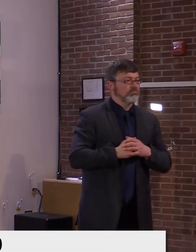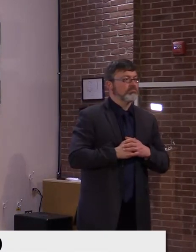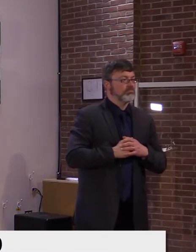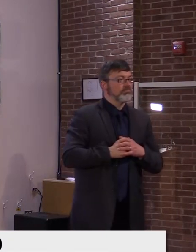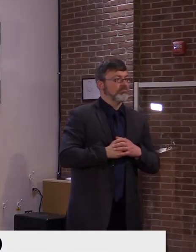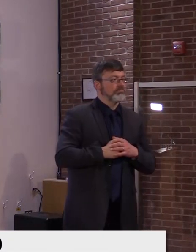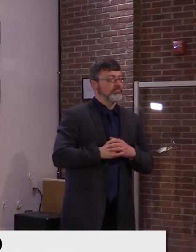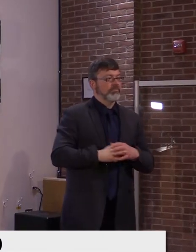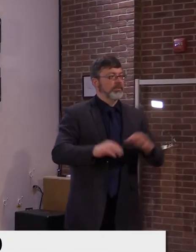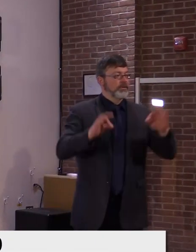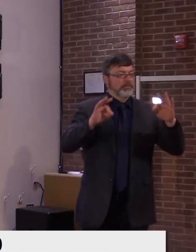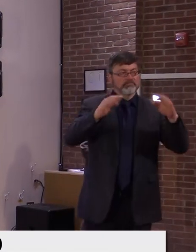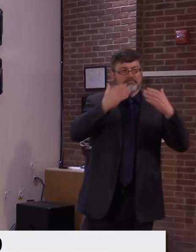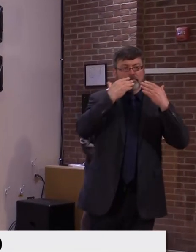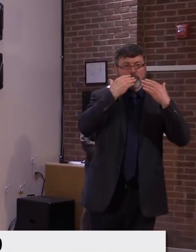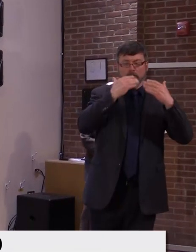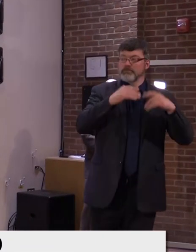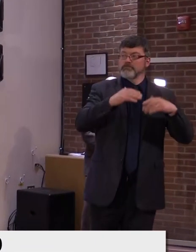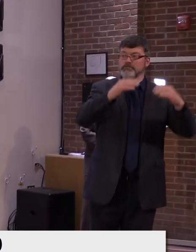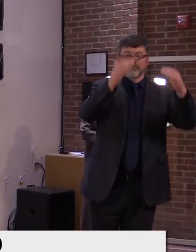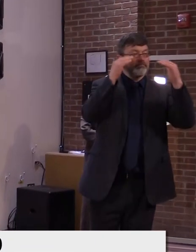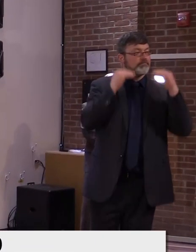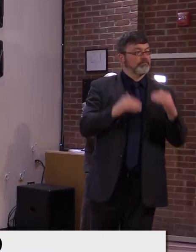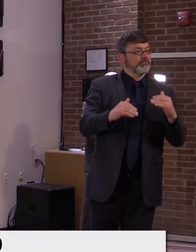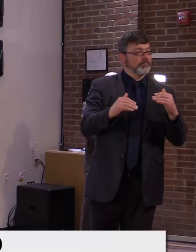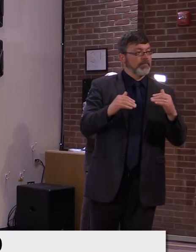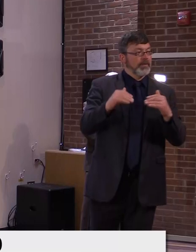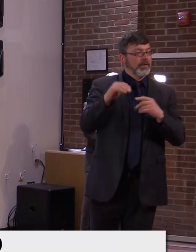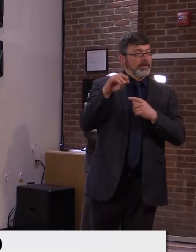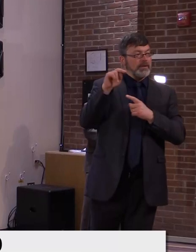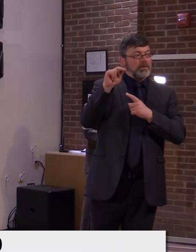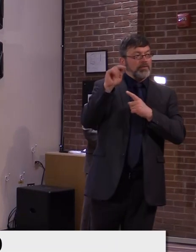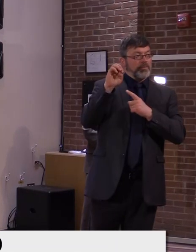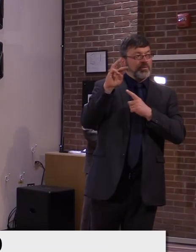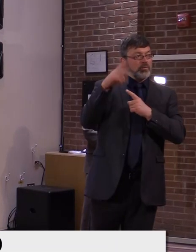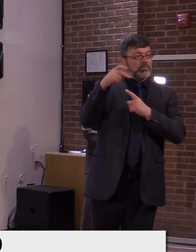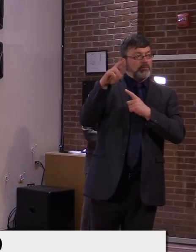All right, thank you. Ed Barber, Newport Daily Express.